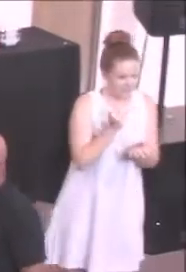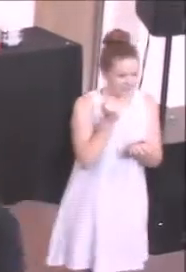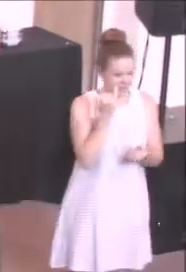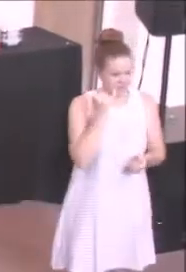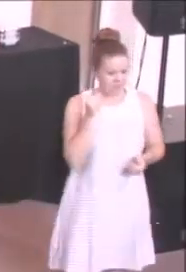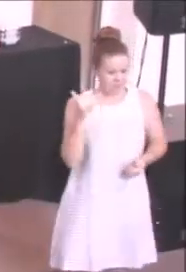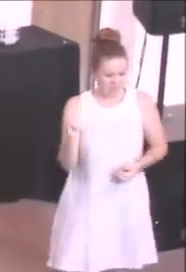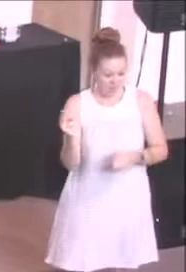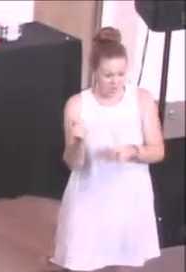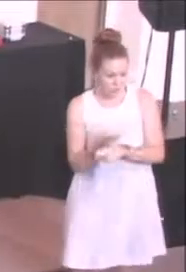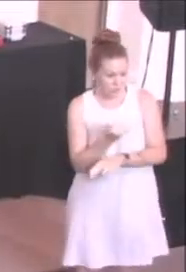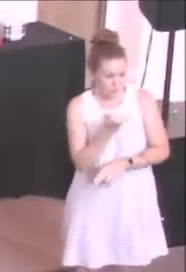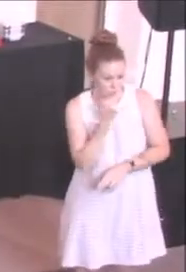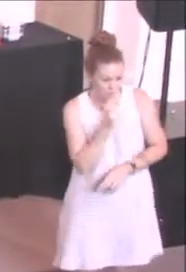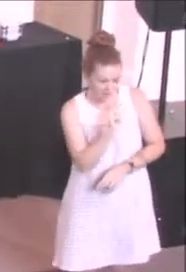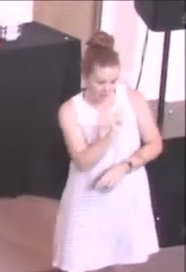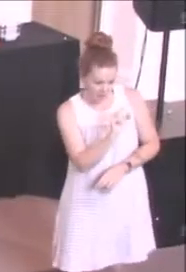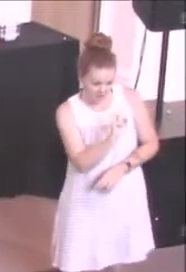So give a